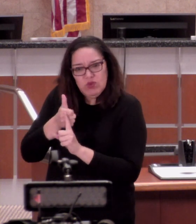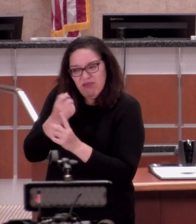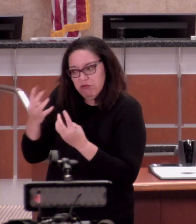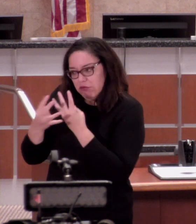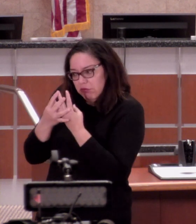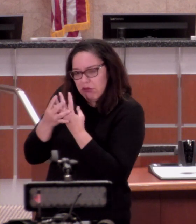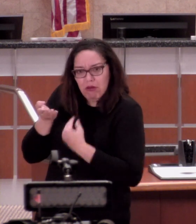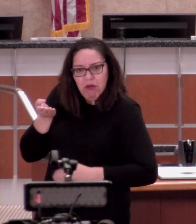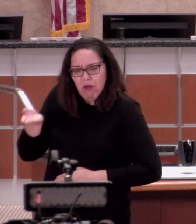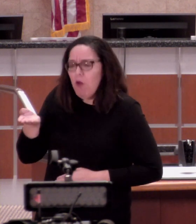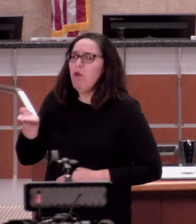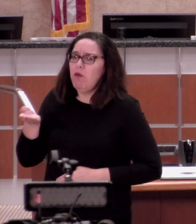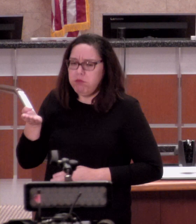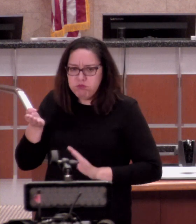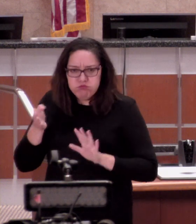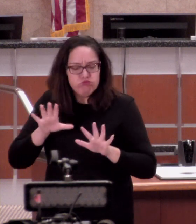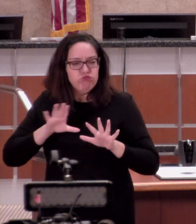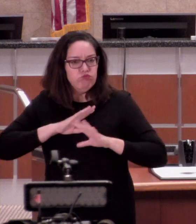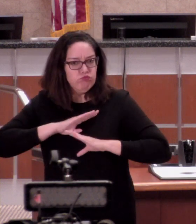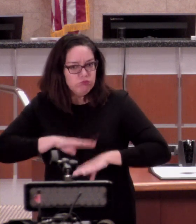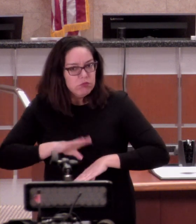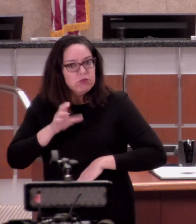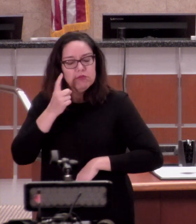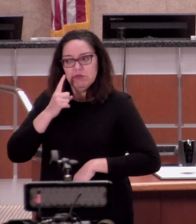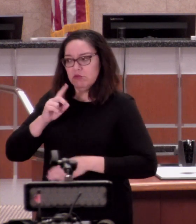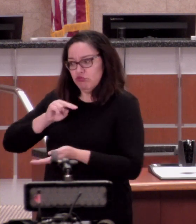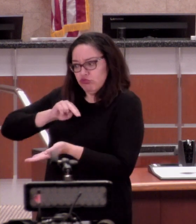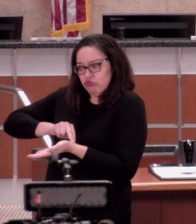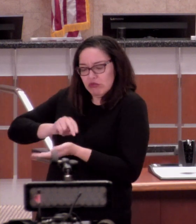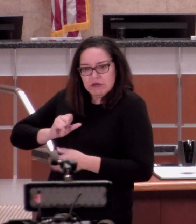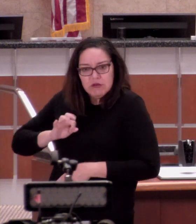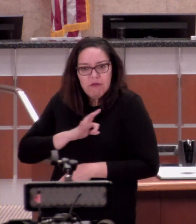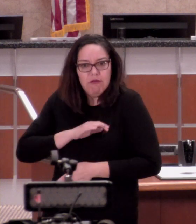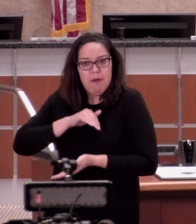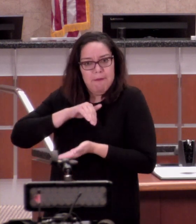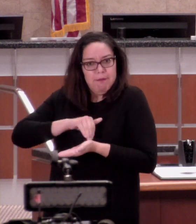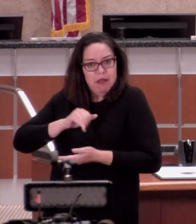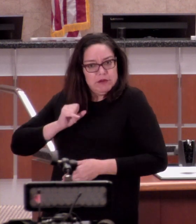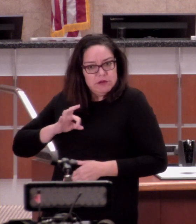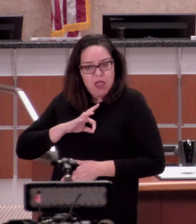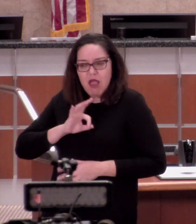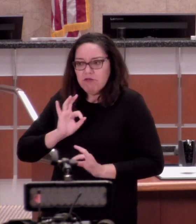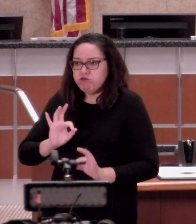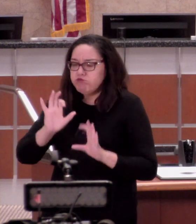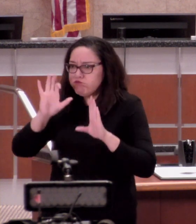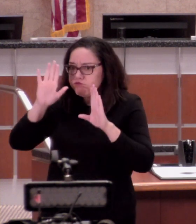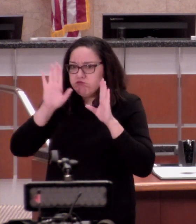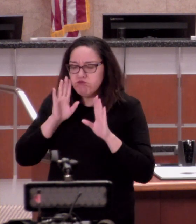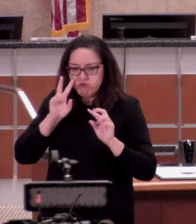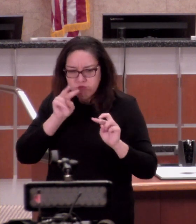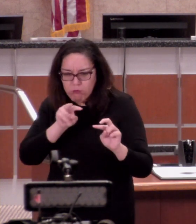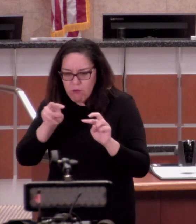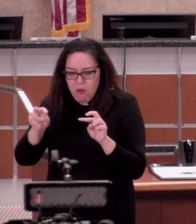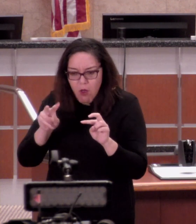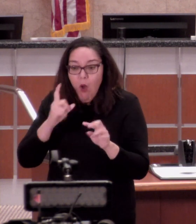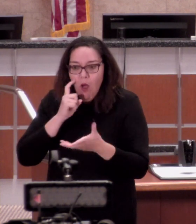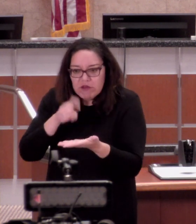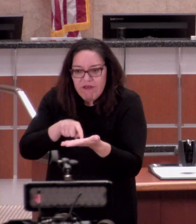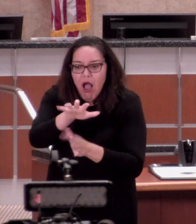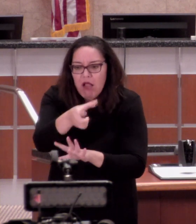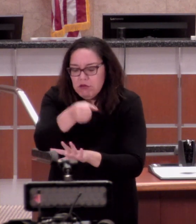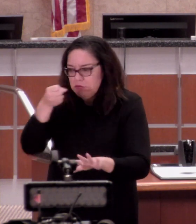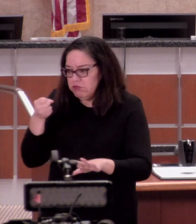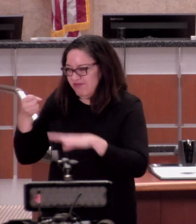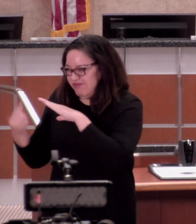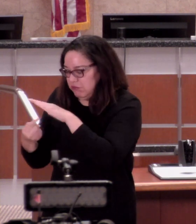nursing staff and the medical staff is doing a fantastic job of identifying inmates, quarantining inmates, keeping them separate, and